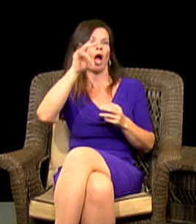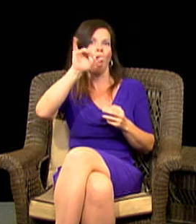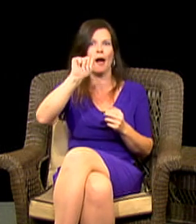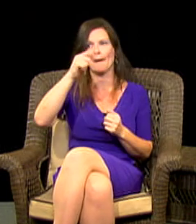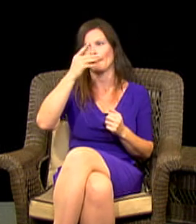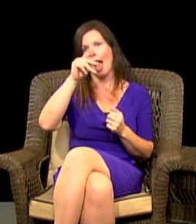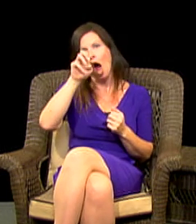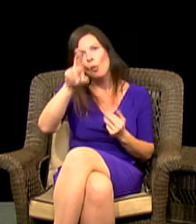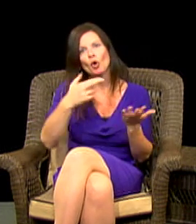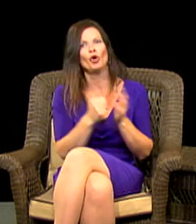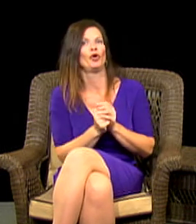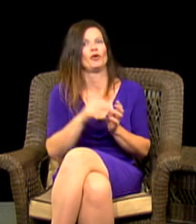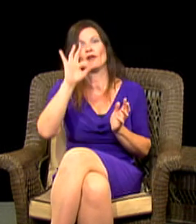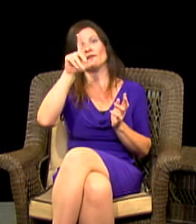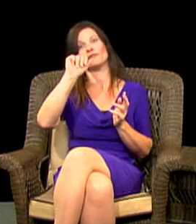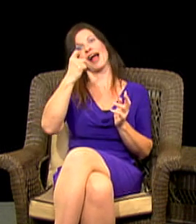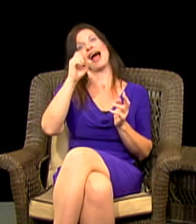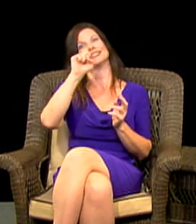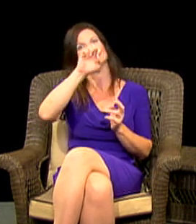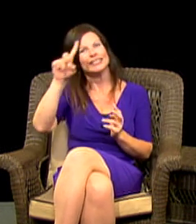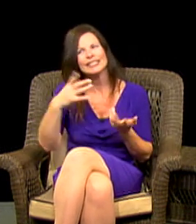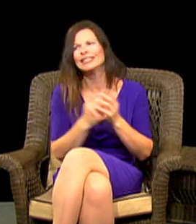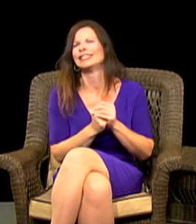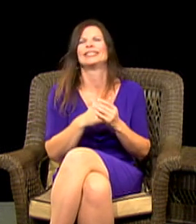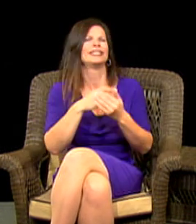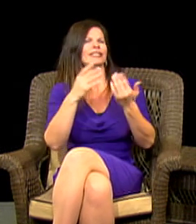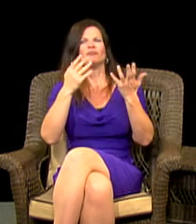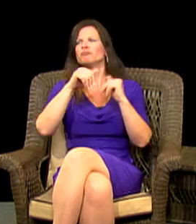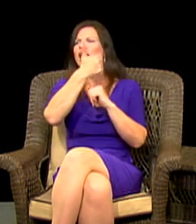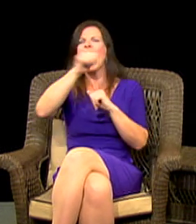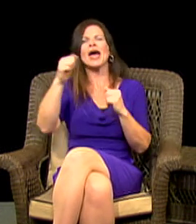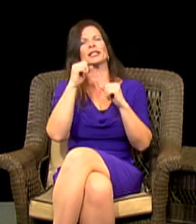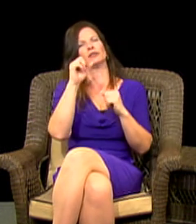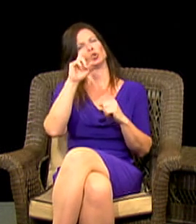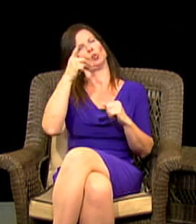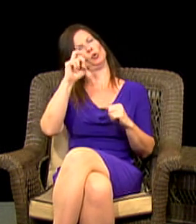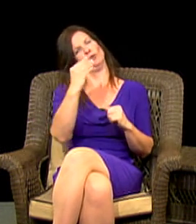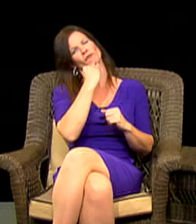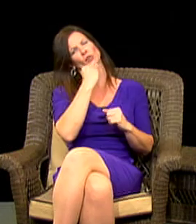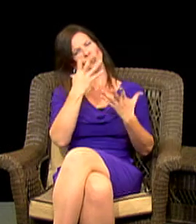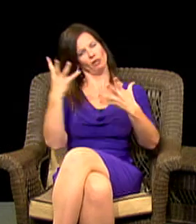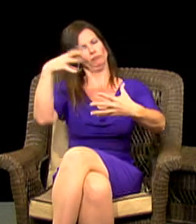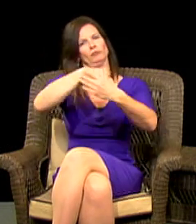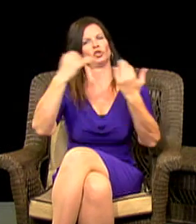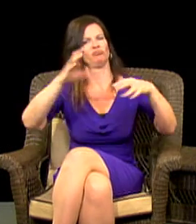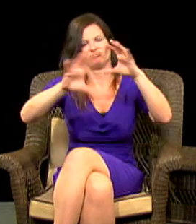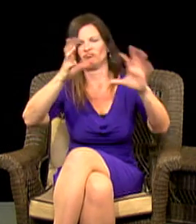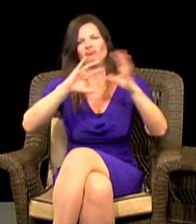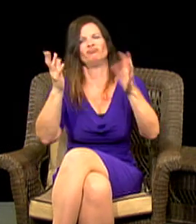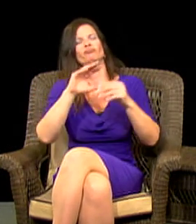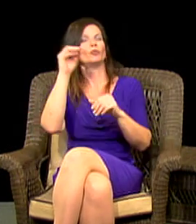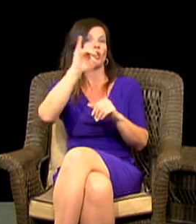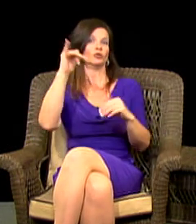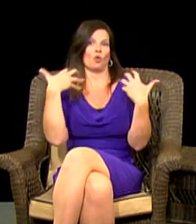morning, and I drink that. You can put chia seeds. You can put protein powder and other types